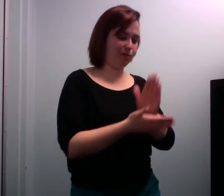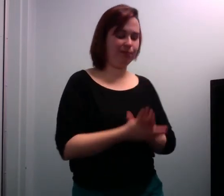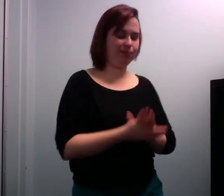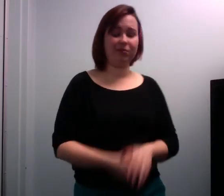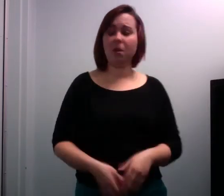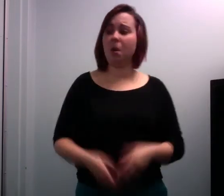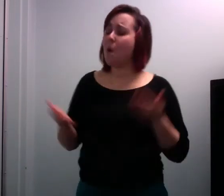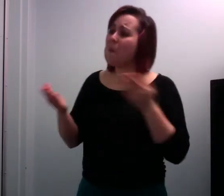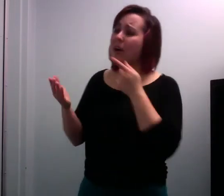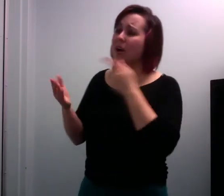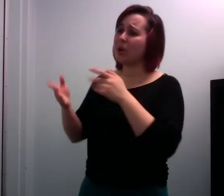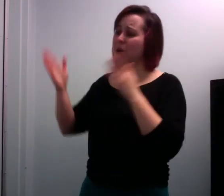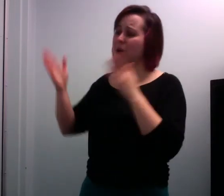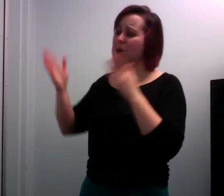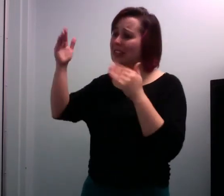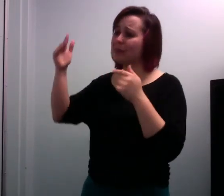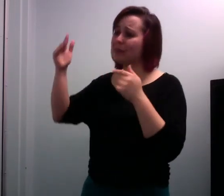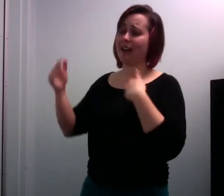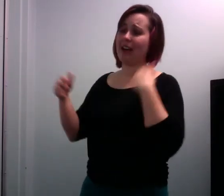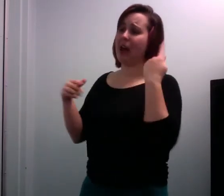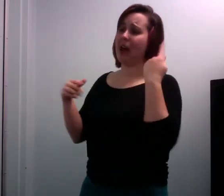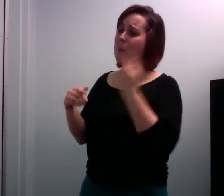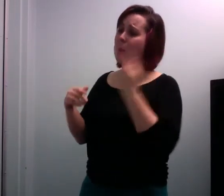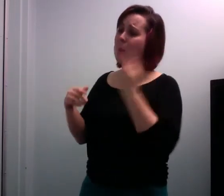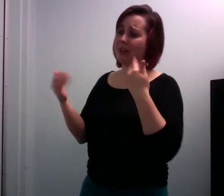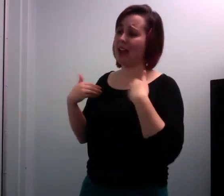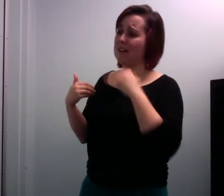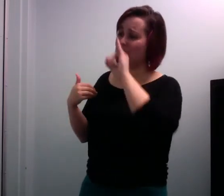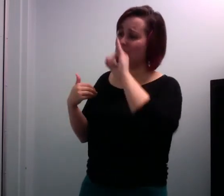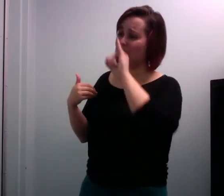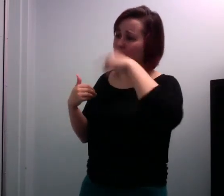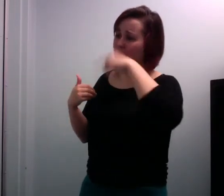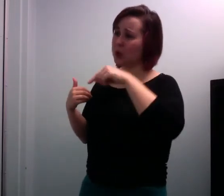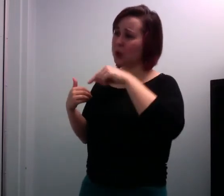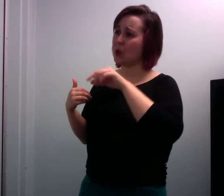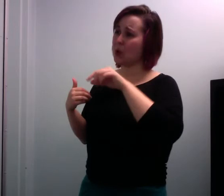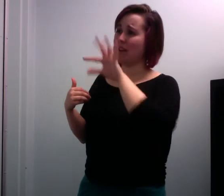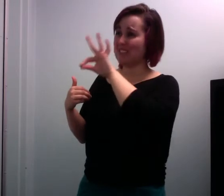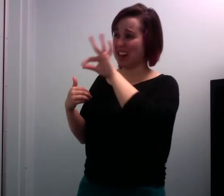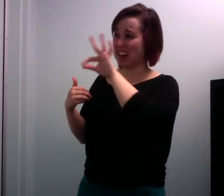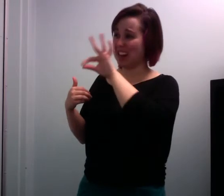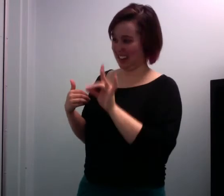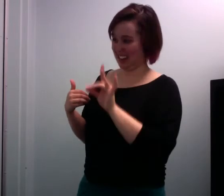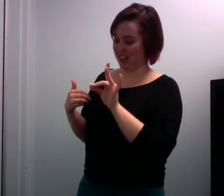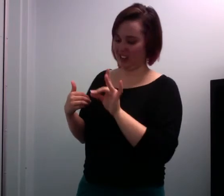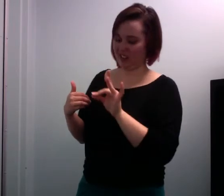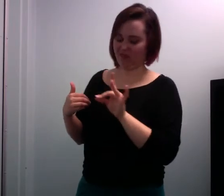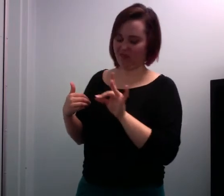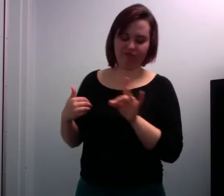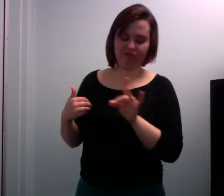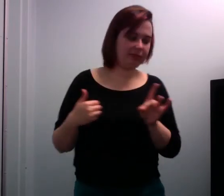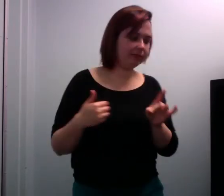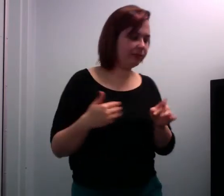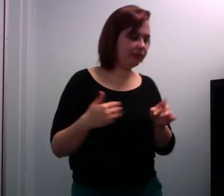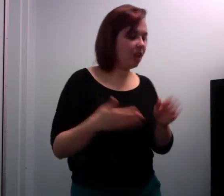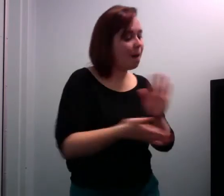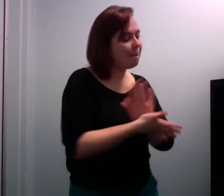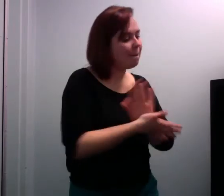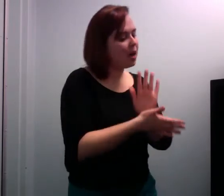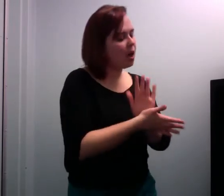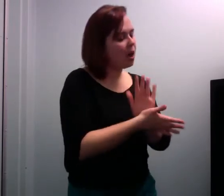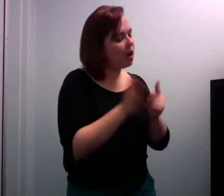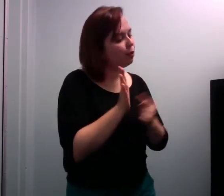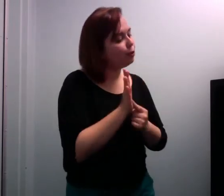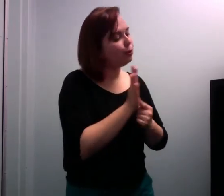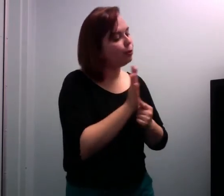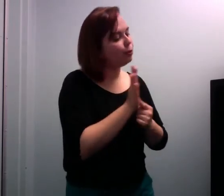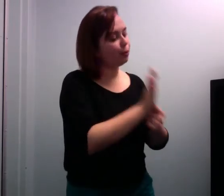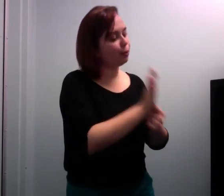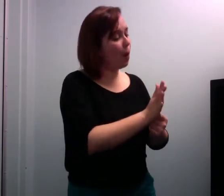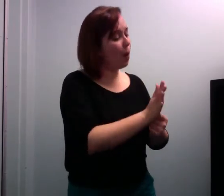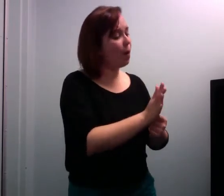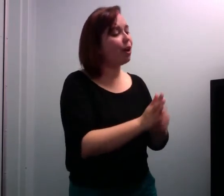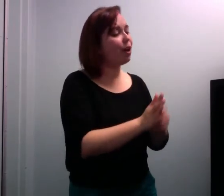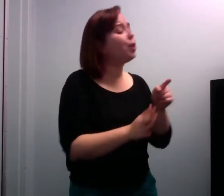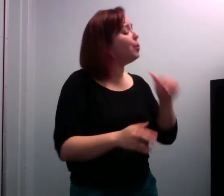of 98. The dean took out the file and explained to the young man, "You don't have an IQ of